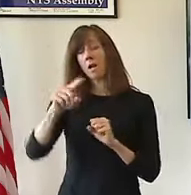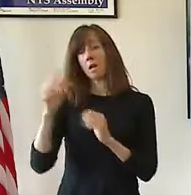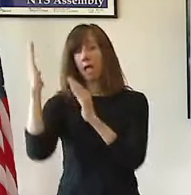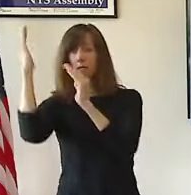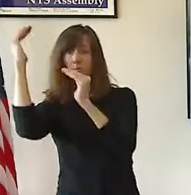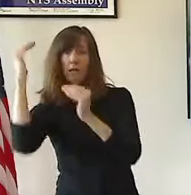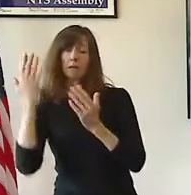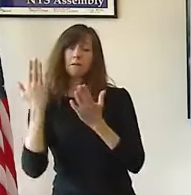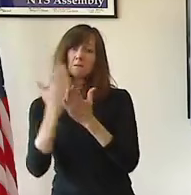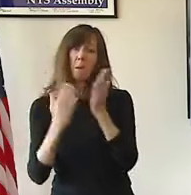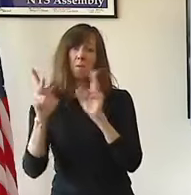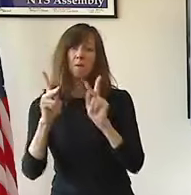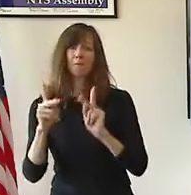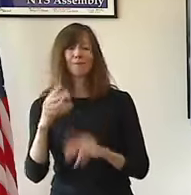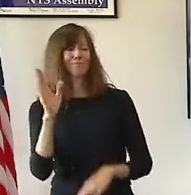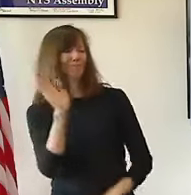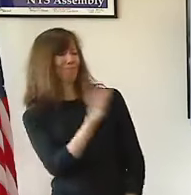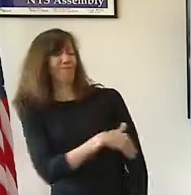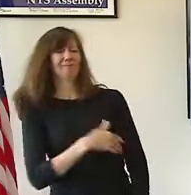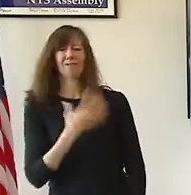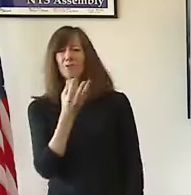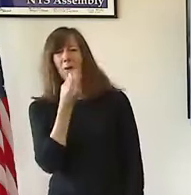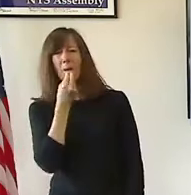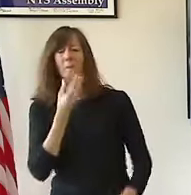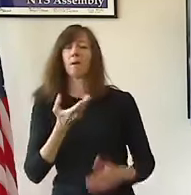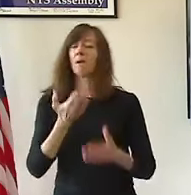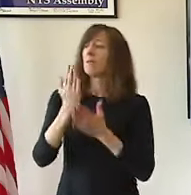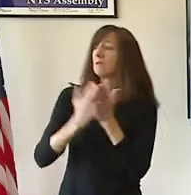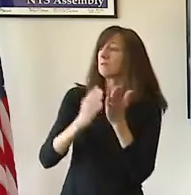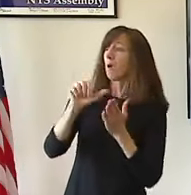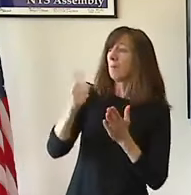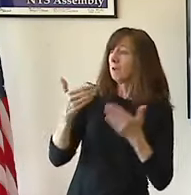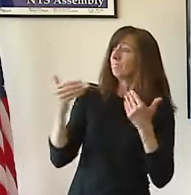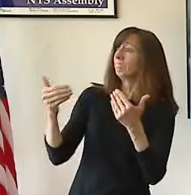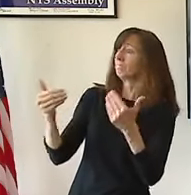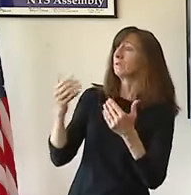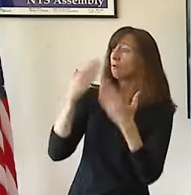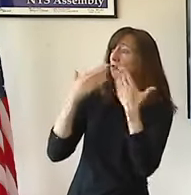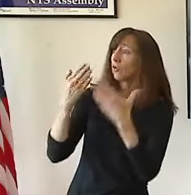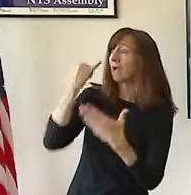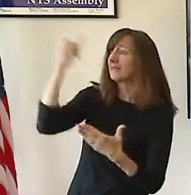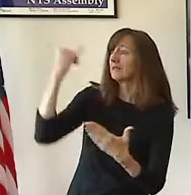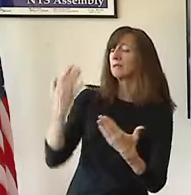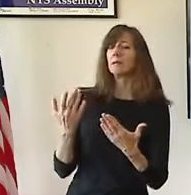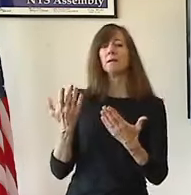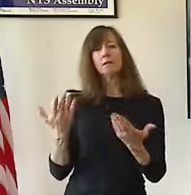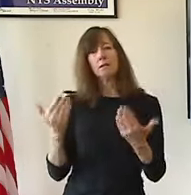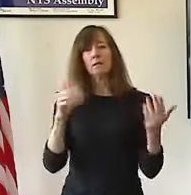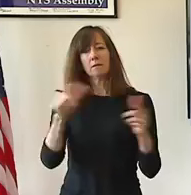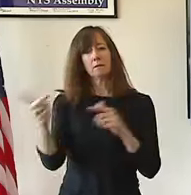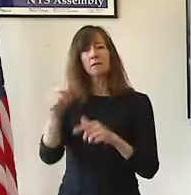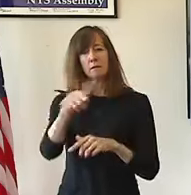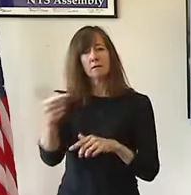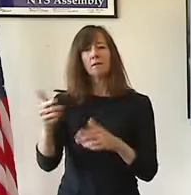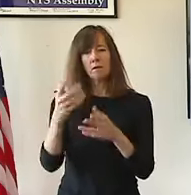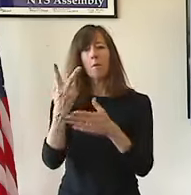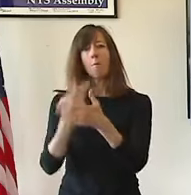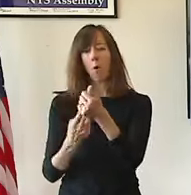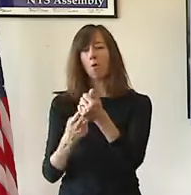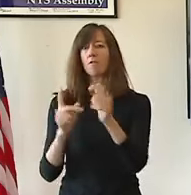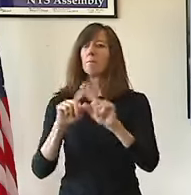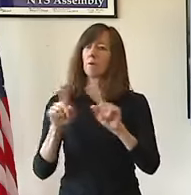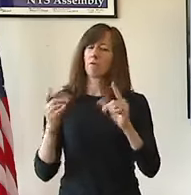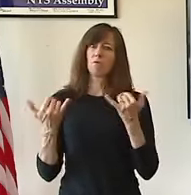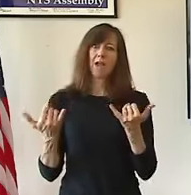others are saying that it's a good idea. But I do think more than ever now, we can see the heart of this country